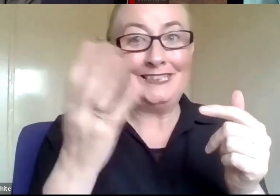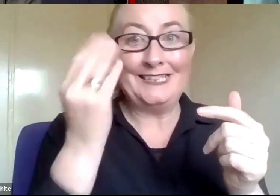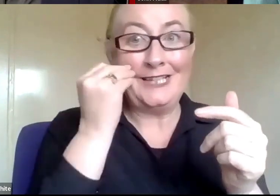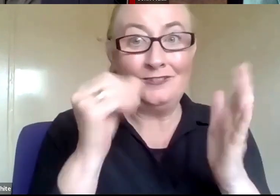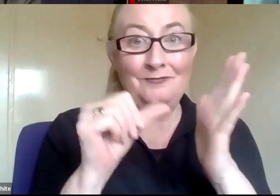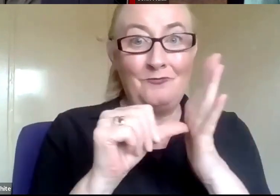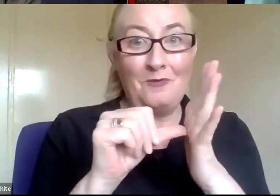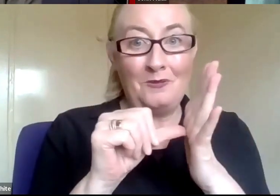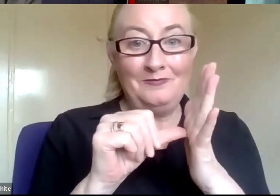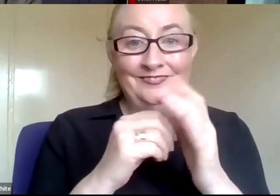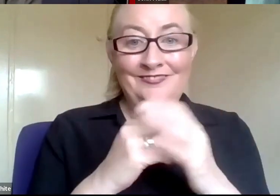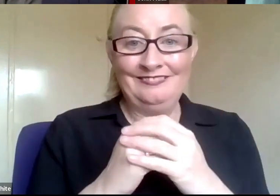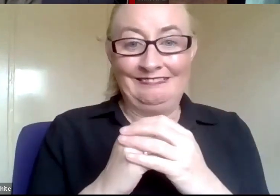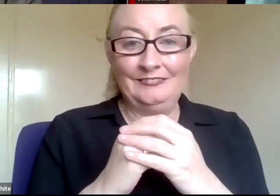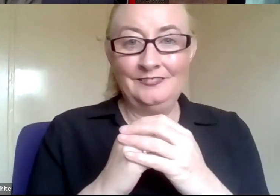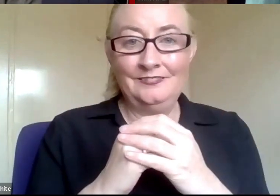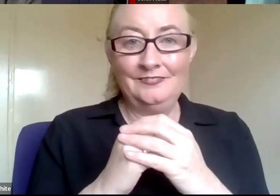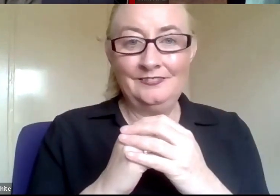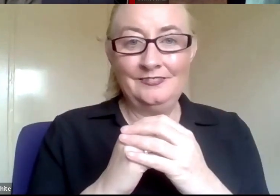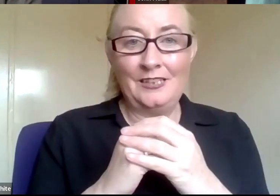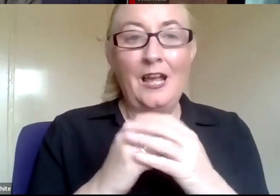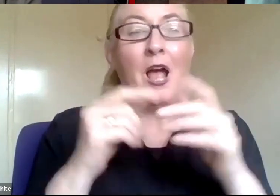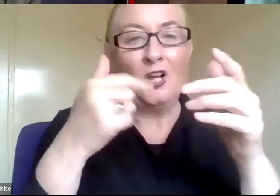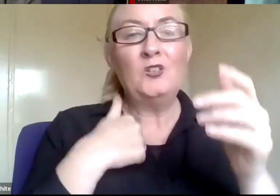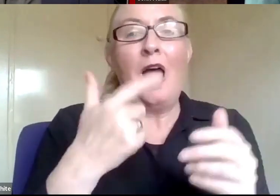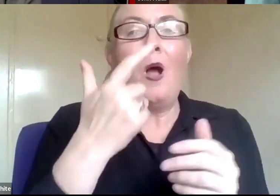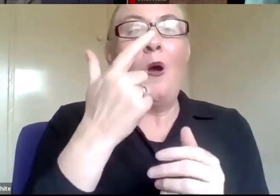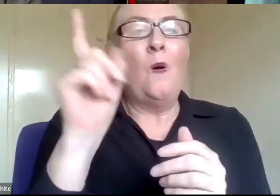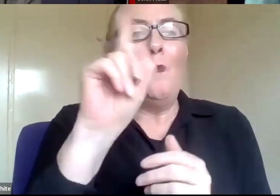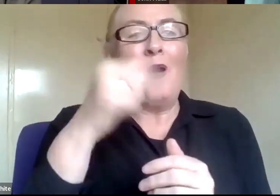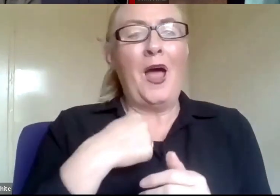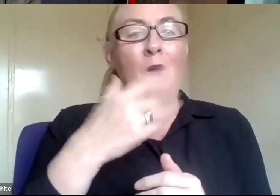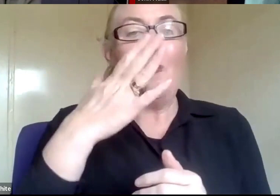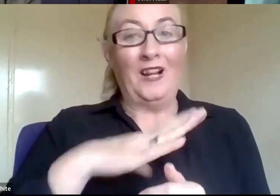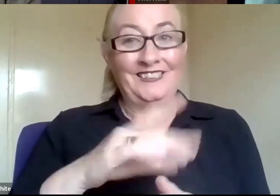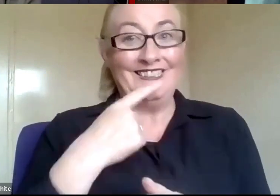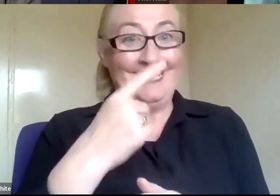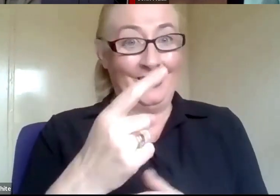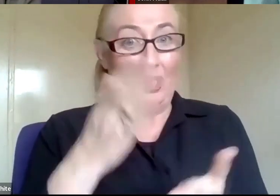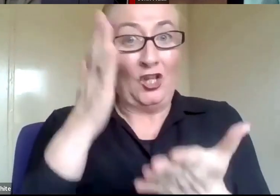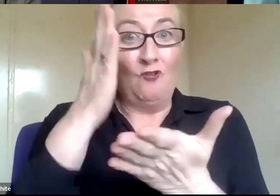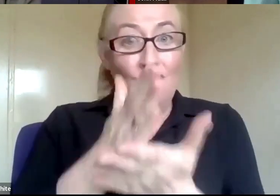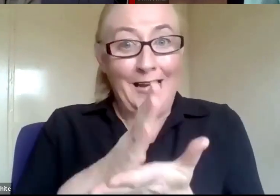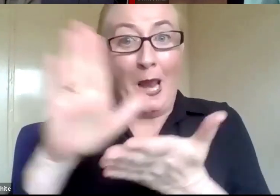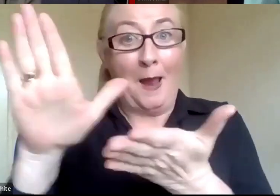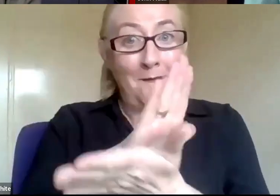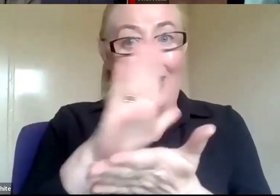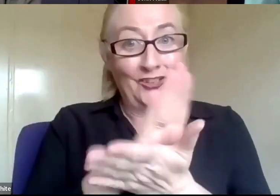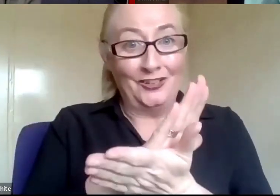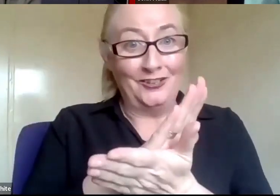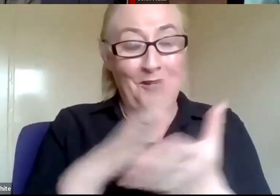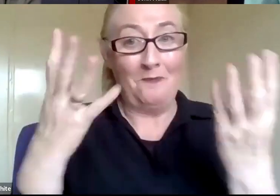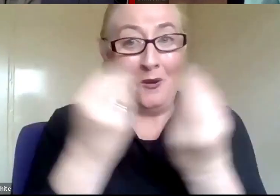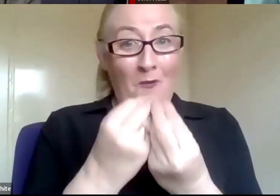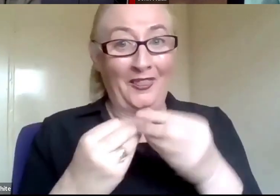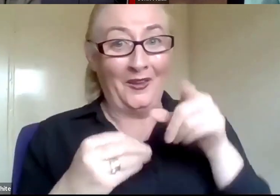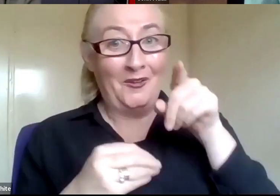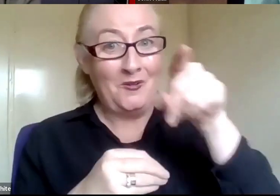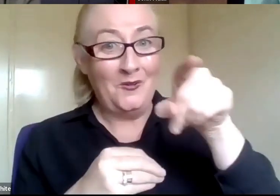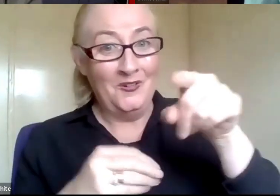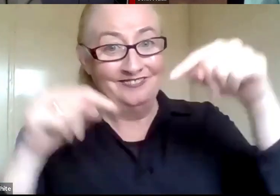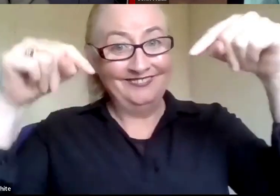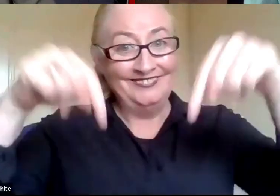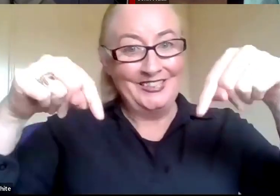May I say what a real pleasure it is to be with you. Something I really look